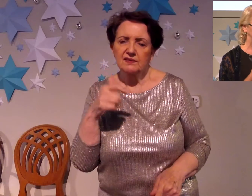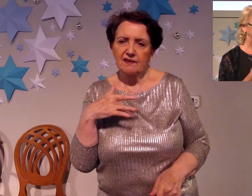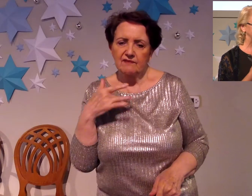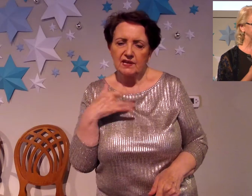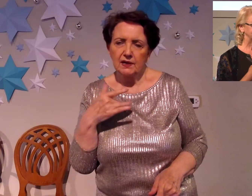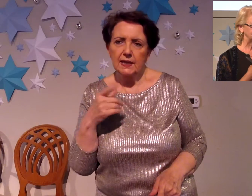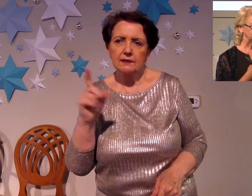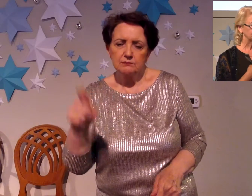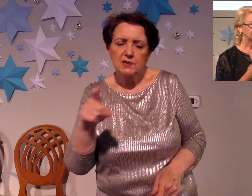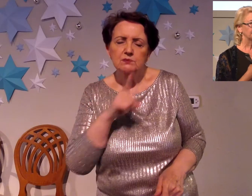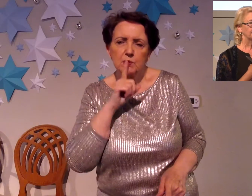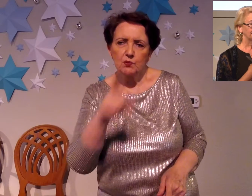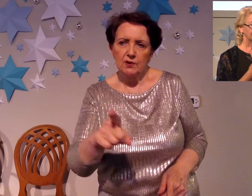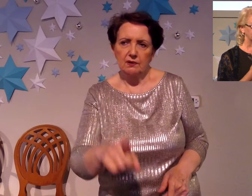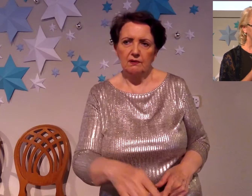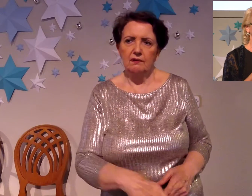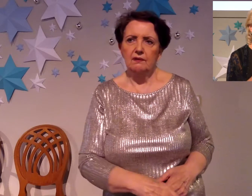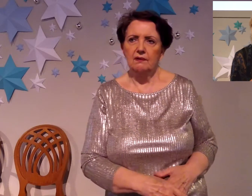real.